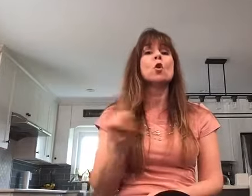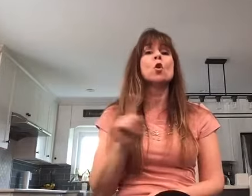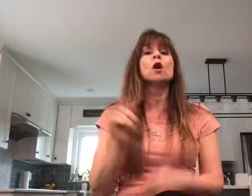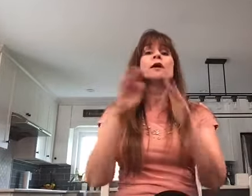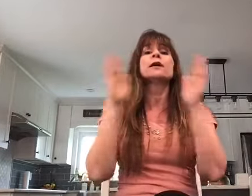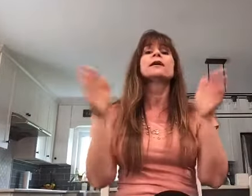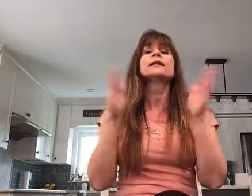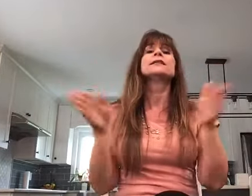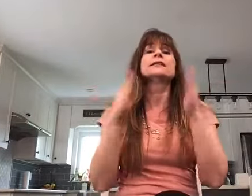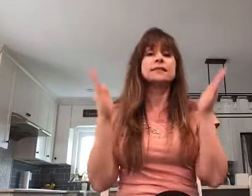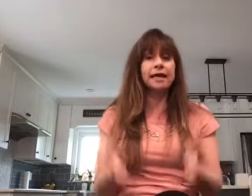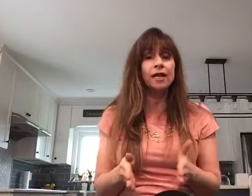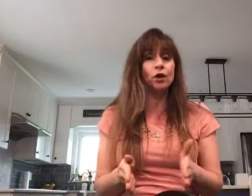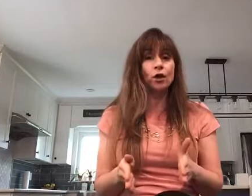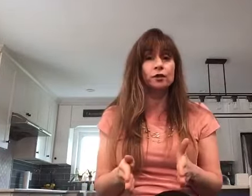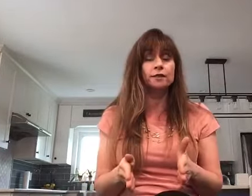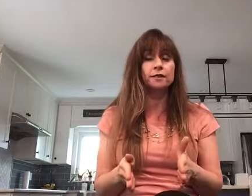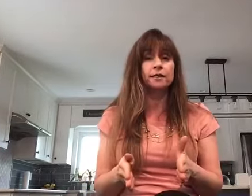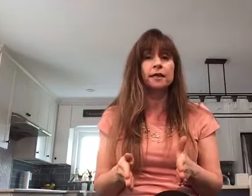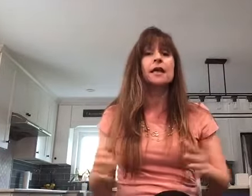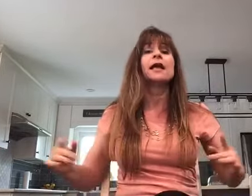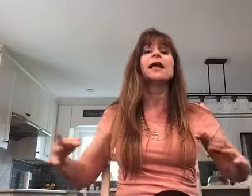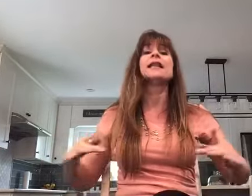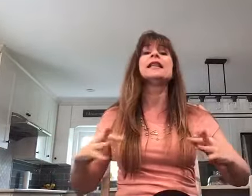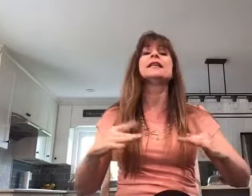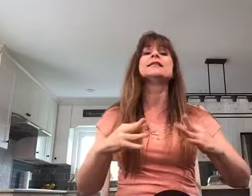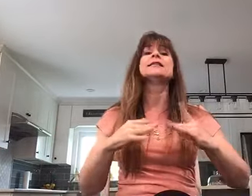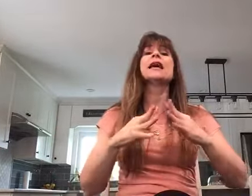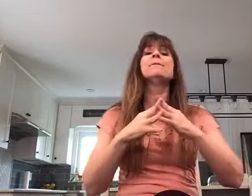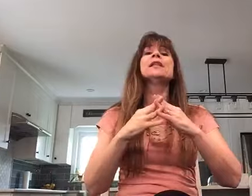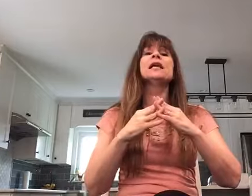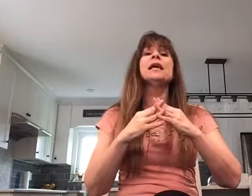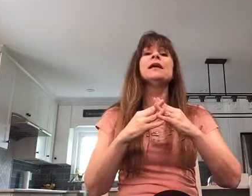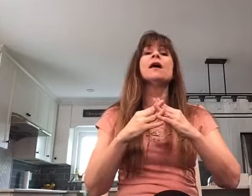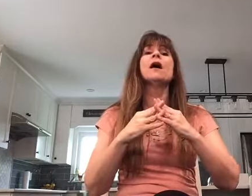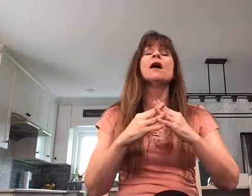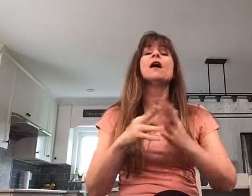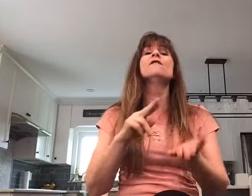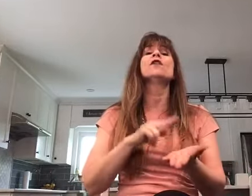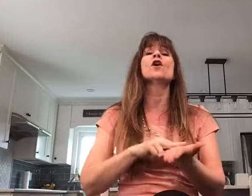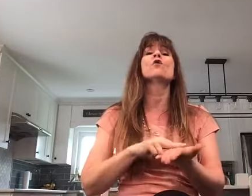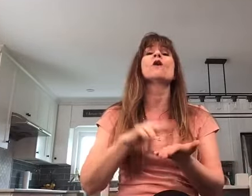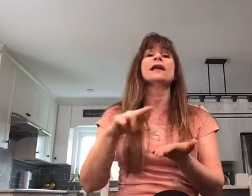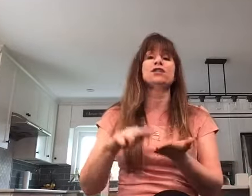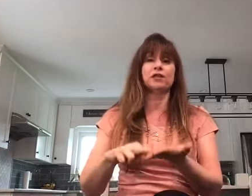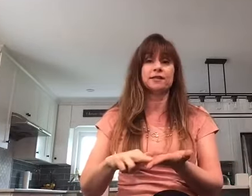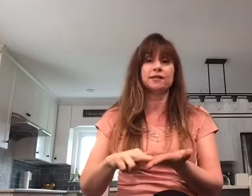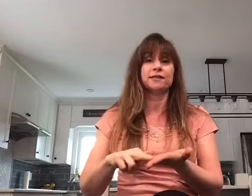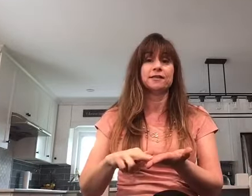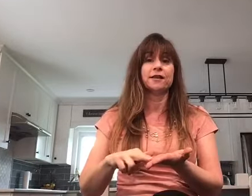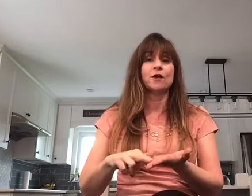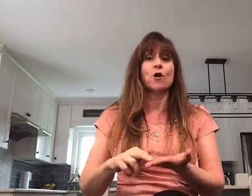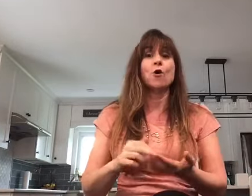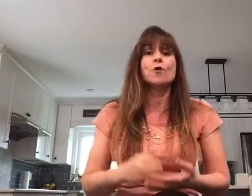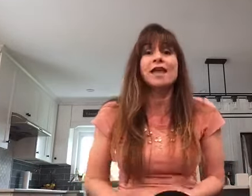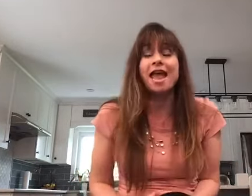nor sinners in the assembly of the righteous. Okay,